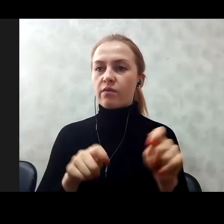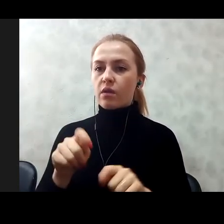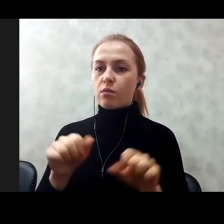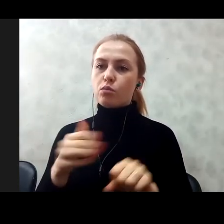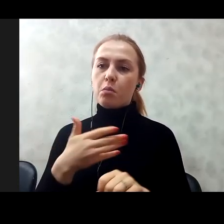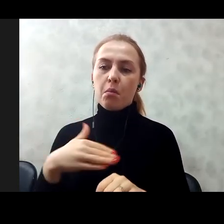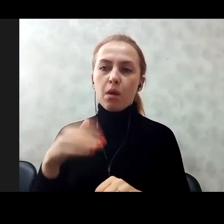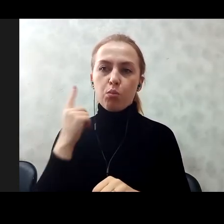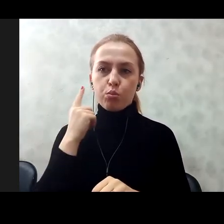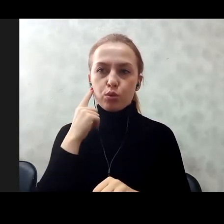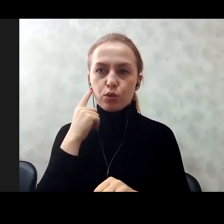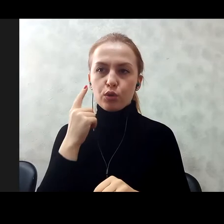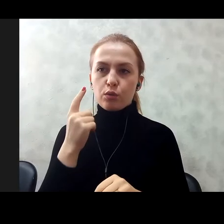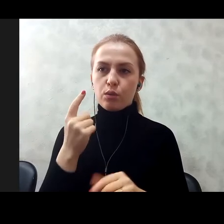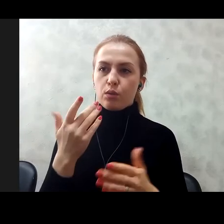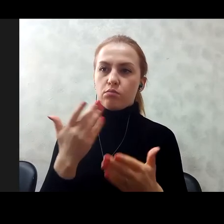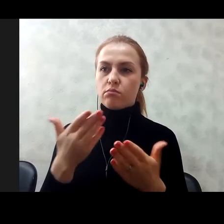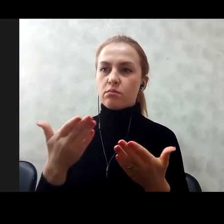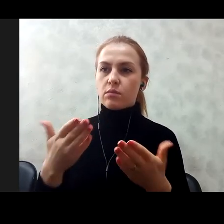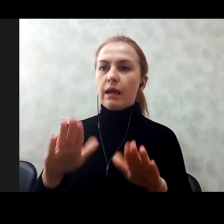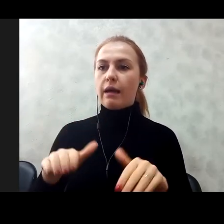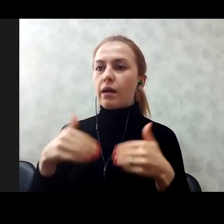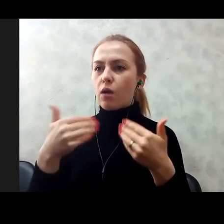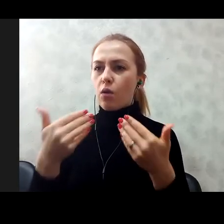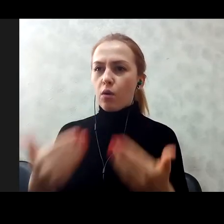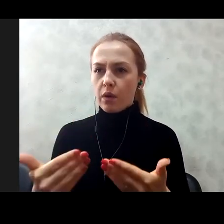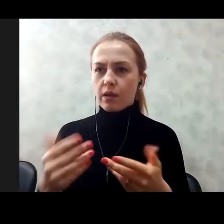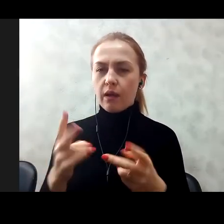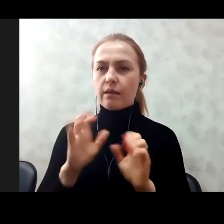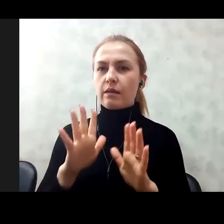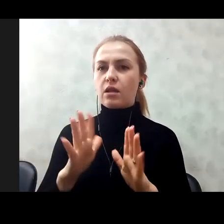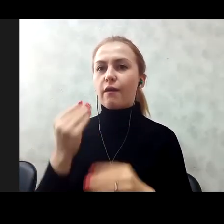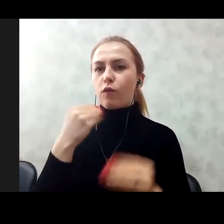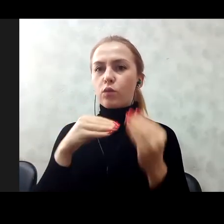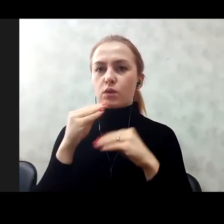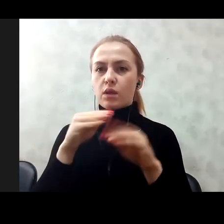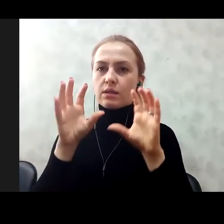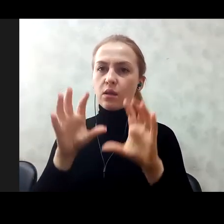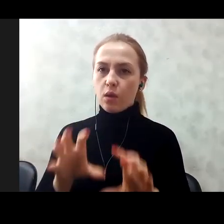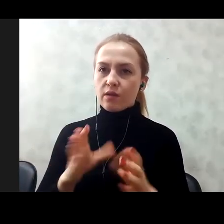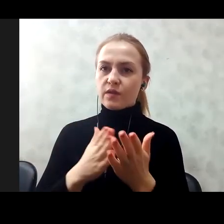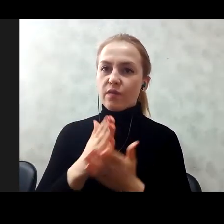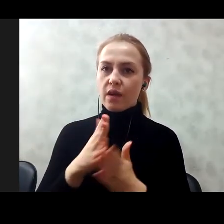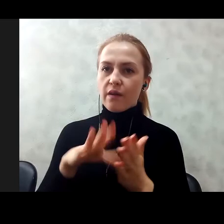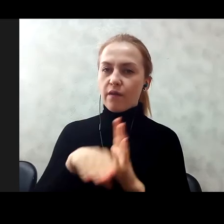many things could have been done better, and today we are here to discuss those